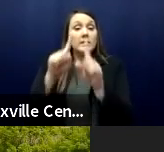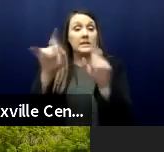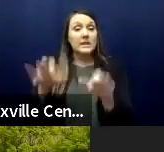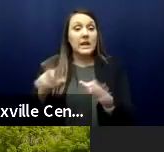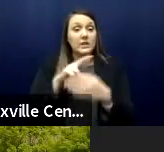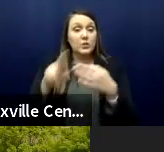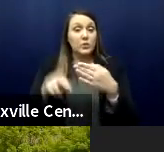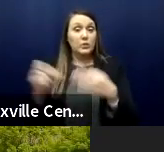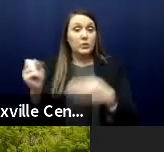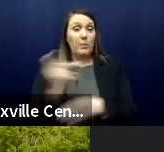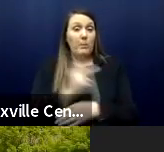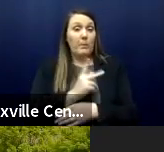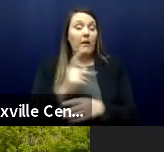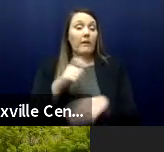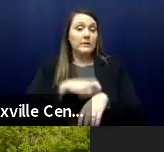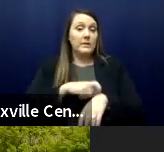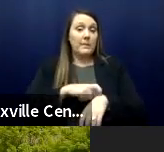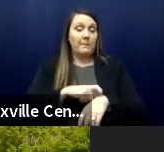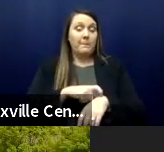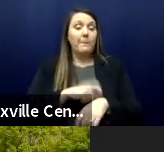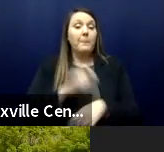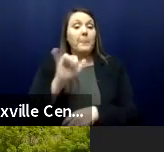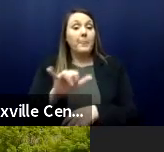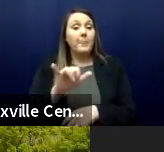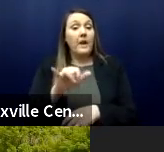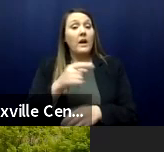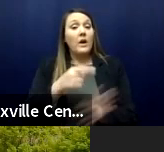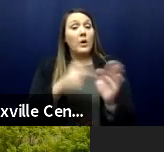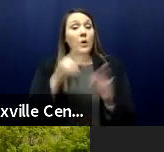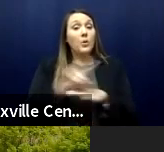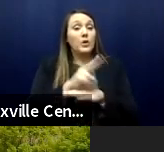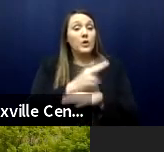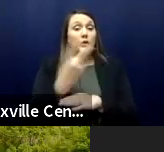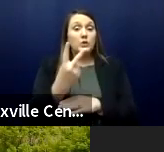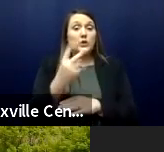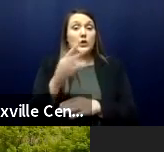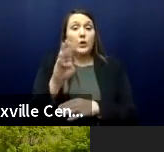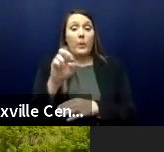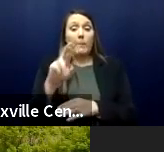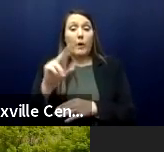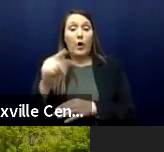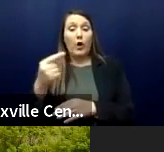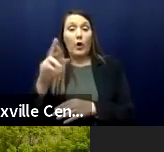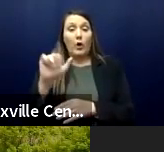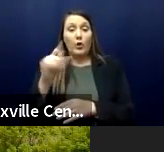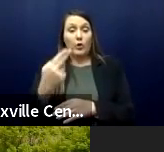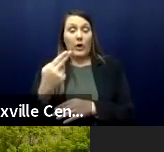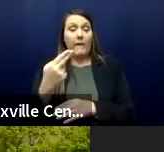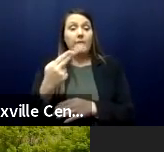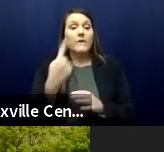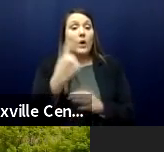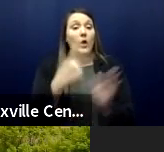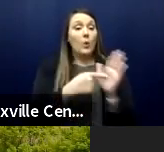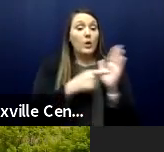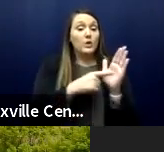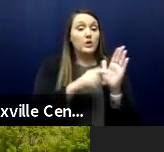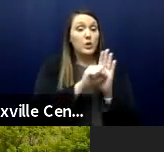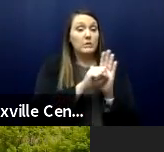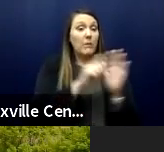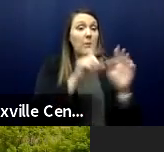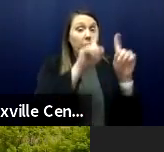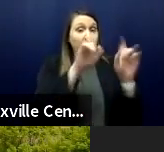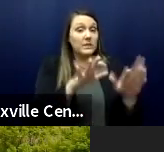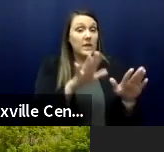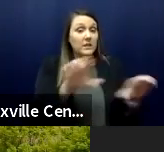turnaround time. For this benchmark, we are utilizing two bar graphs, one that shows a sample of the test conducted for Knox County